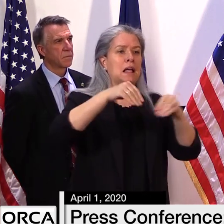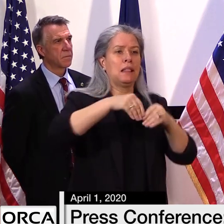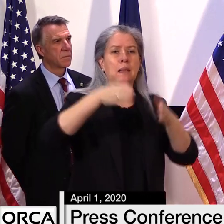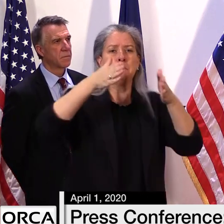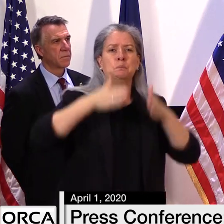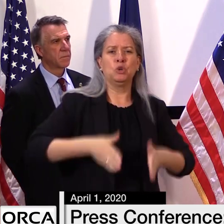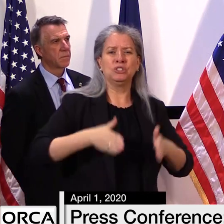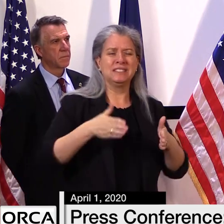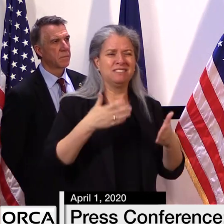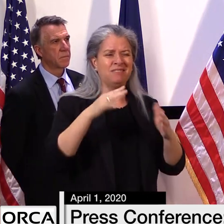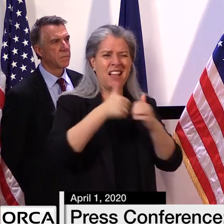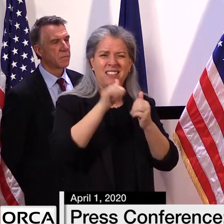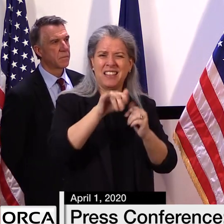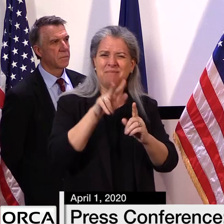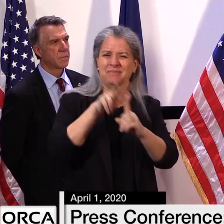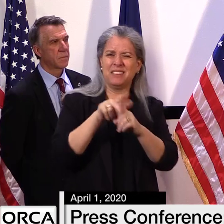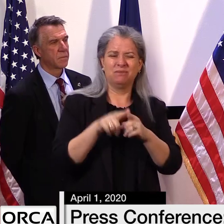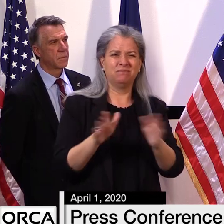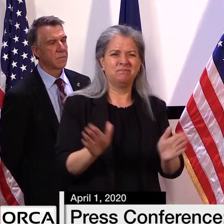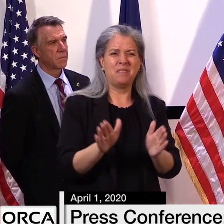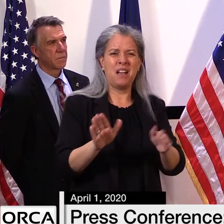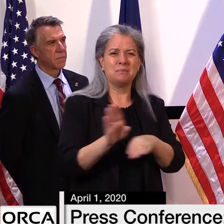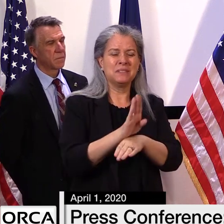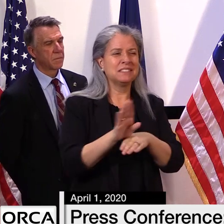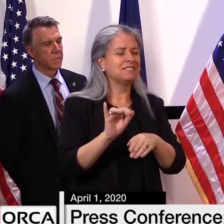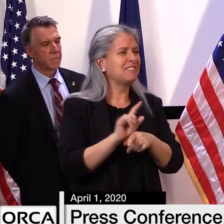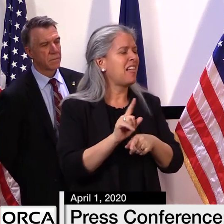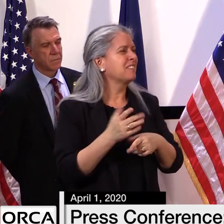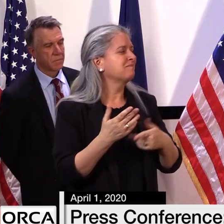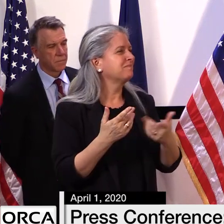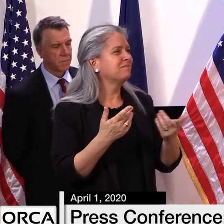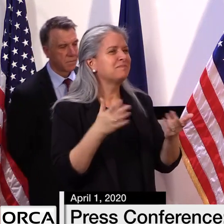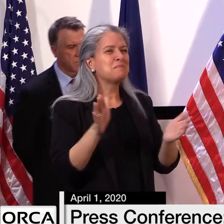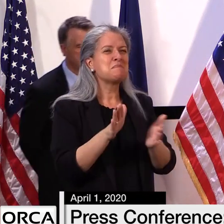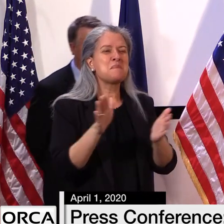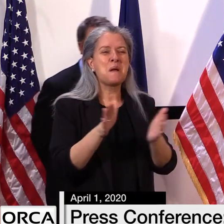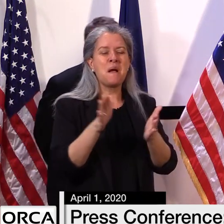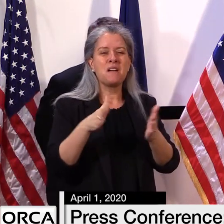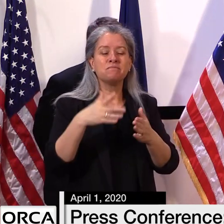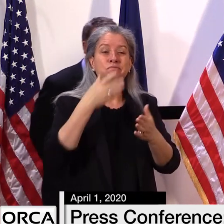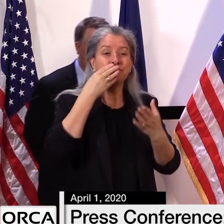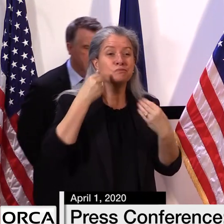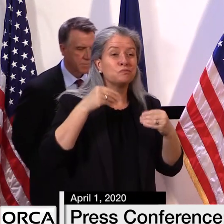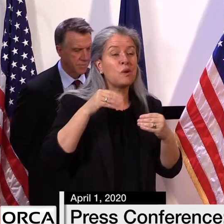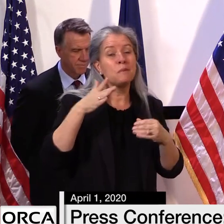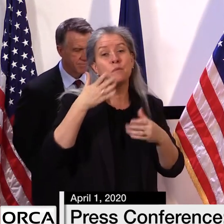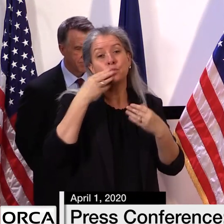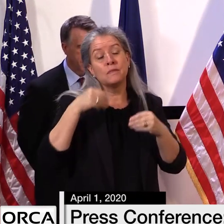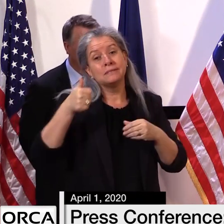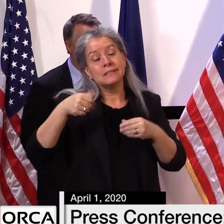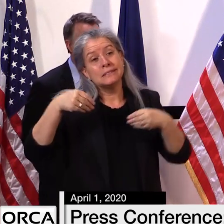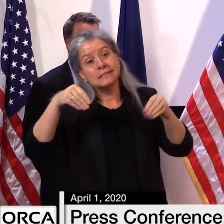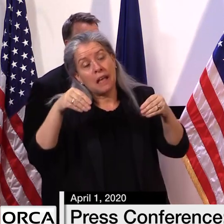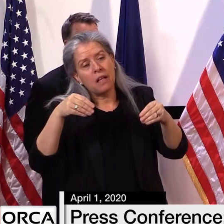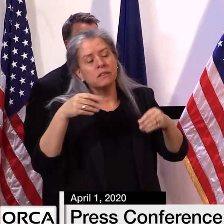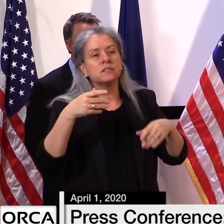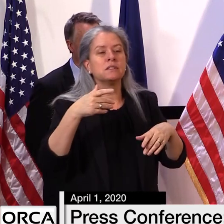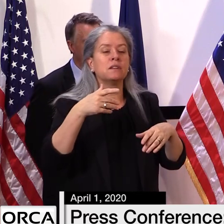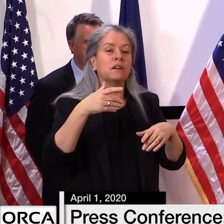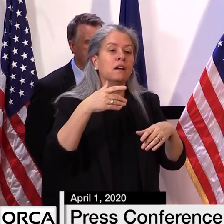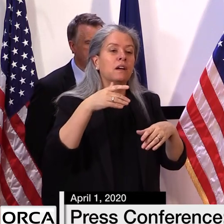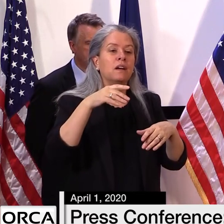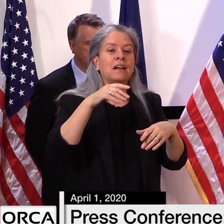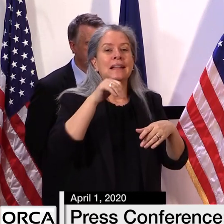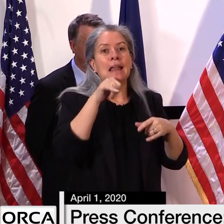How does that apply to smaller businesses as well, like a small mom and pop grocery store that might sell non-essentials? Yeah,